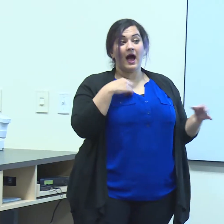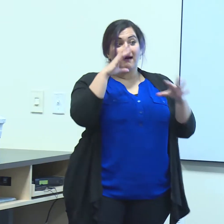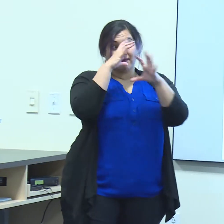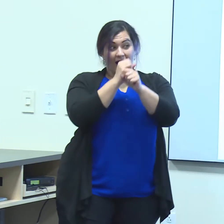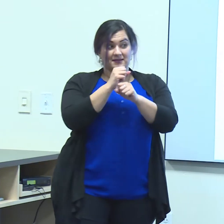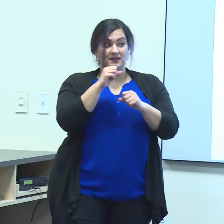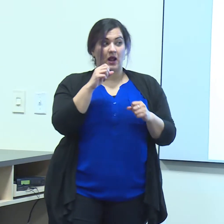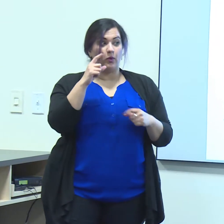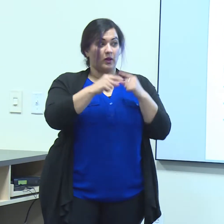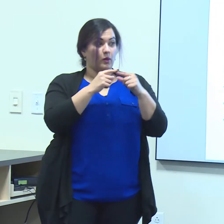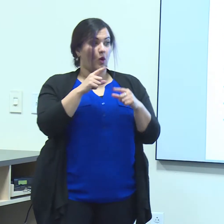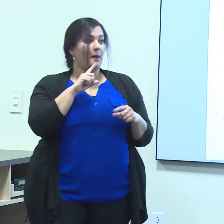that.